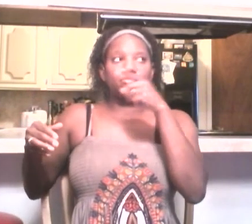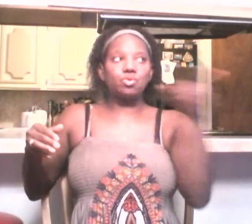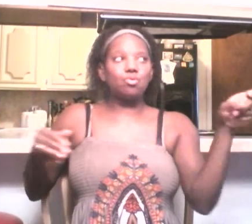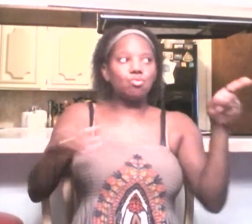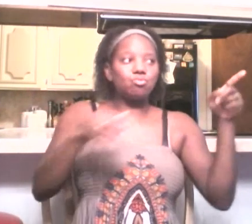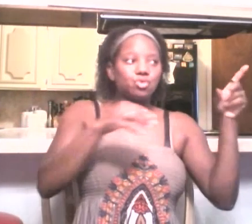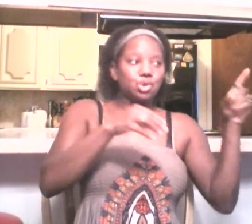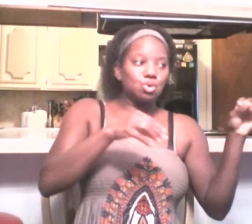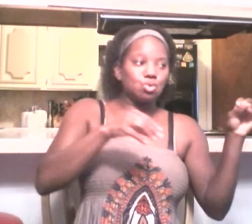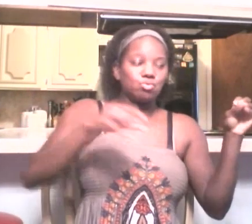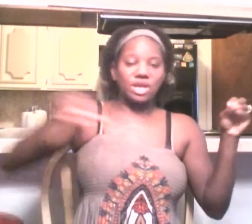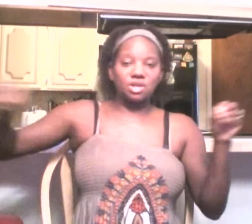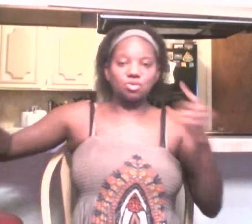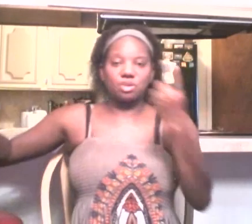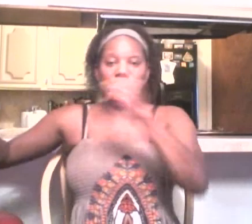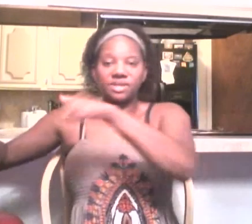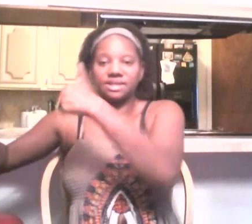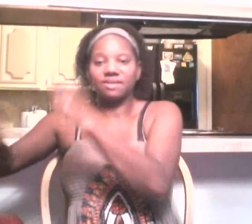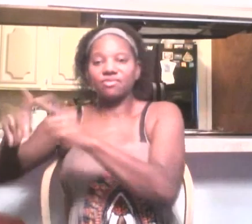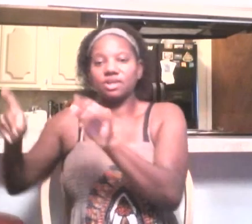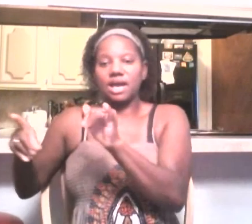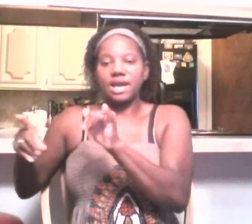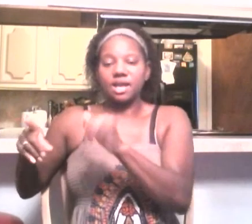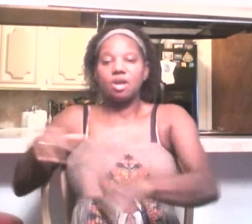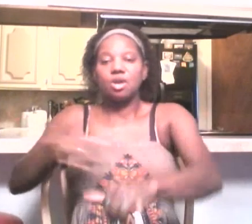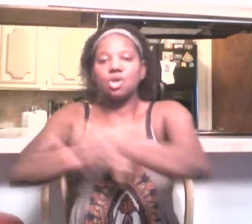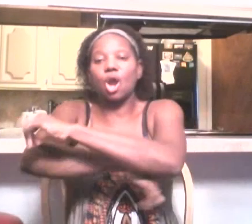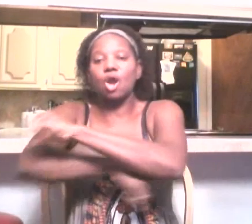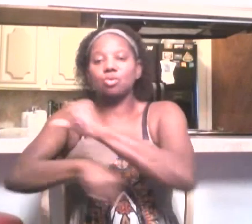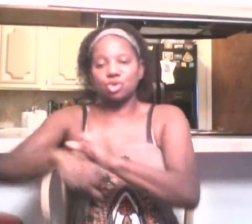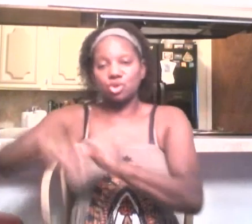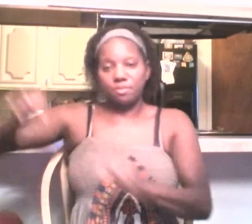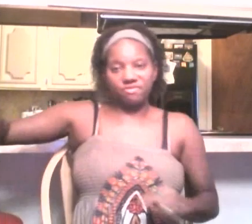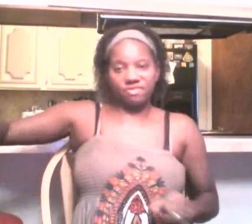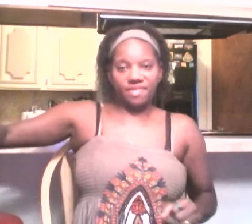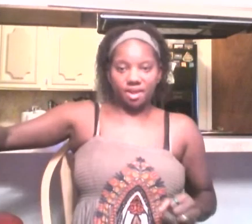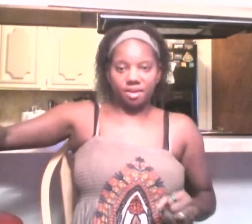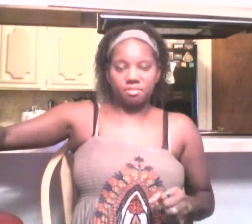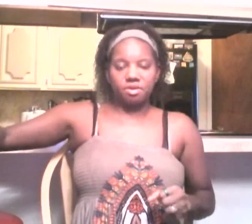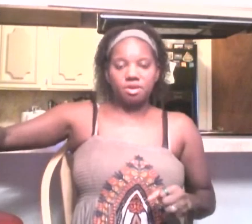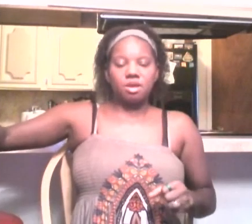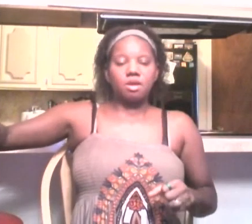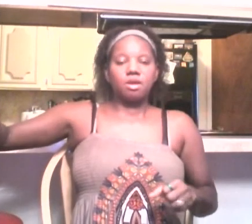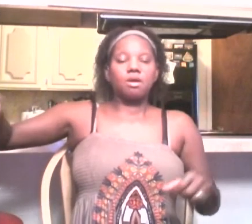you do, they can do something different, like yard work should be for them.